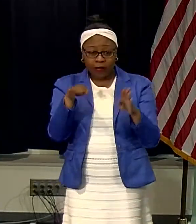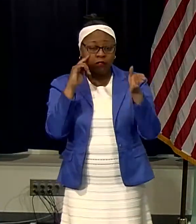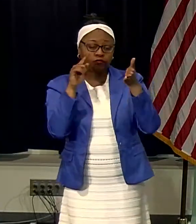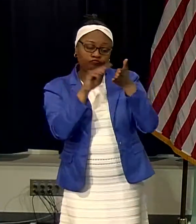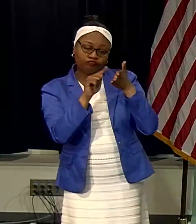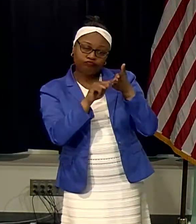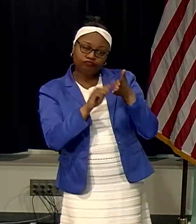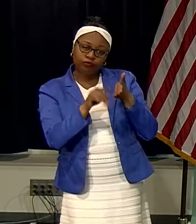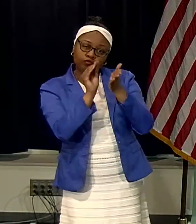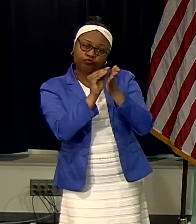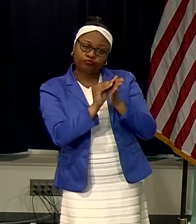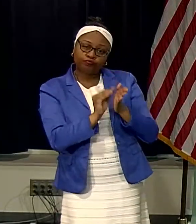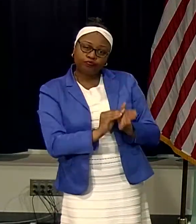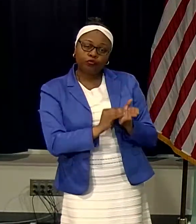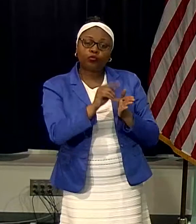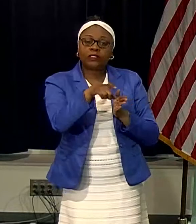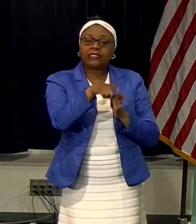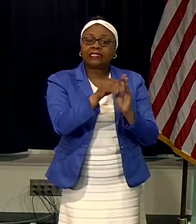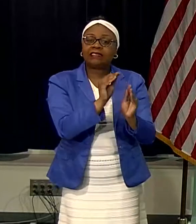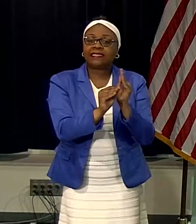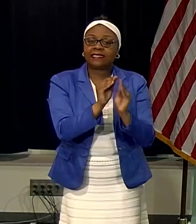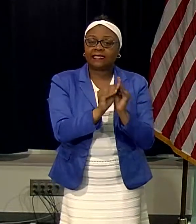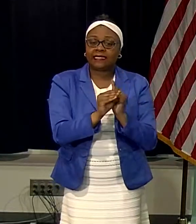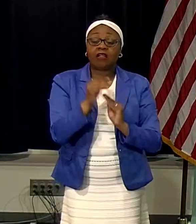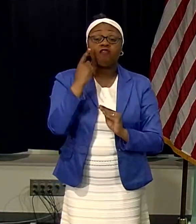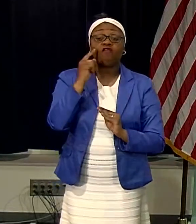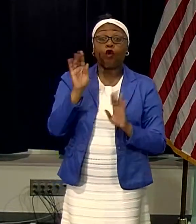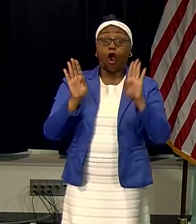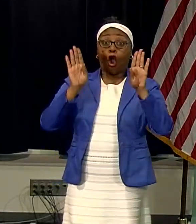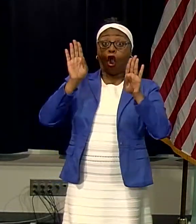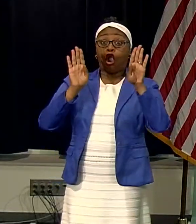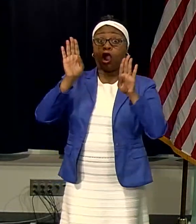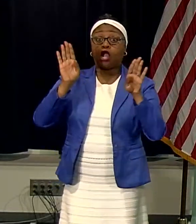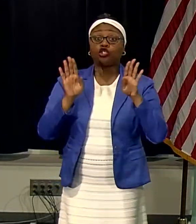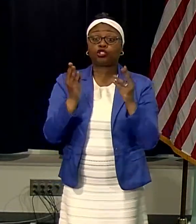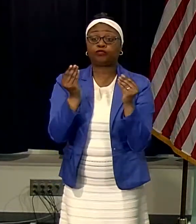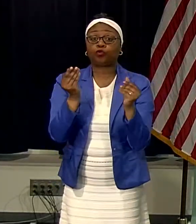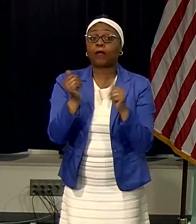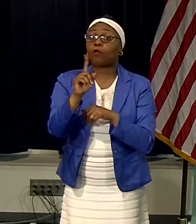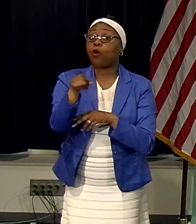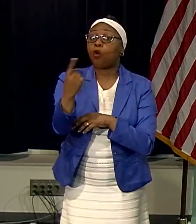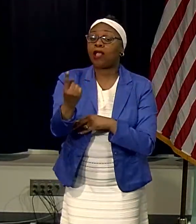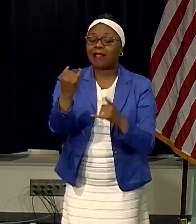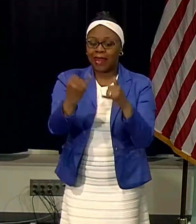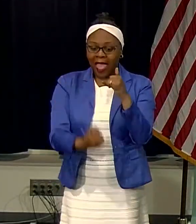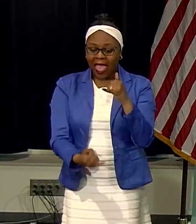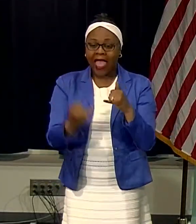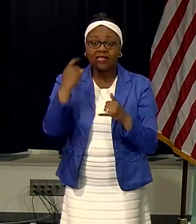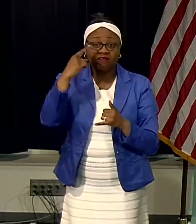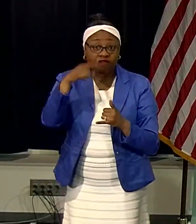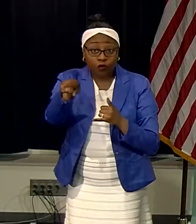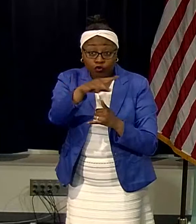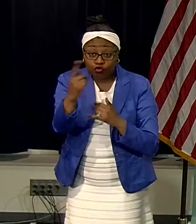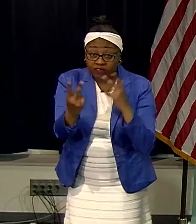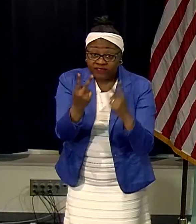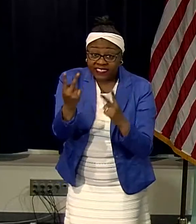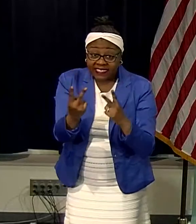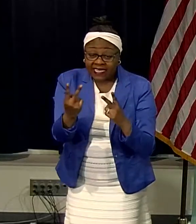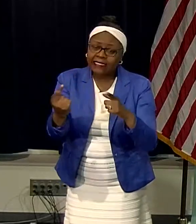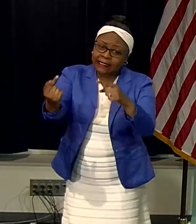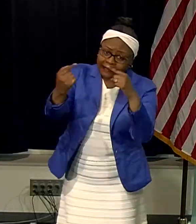The property condition report is available for auction properties only. And then lastly, to visit the house, we do have open houses